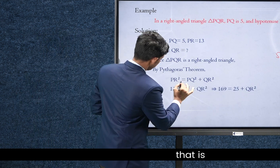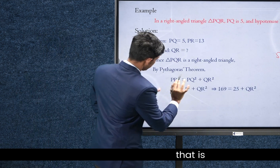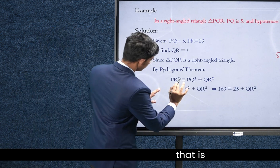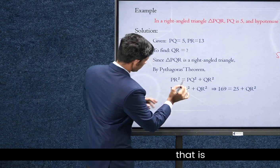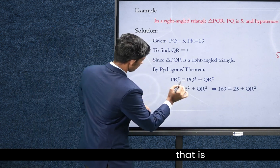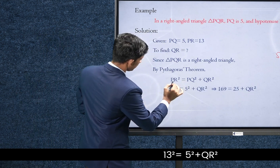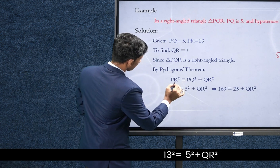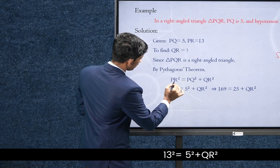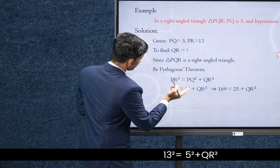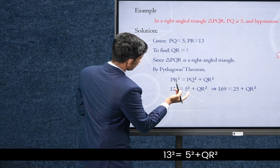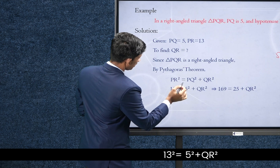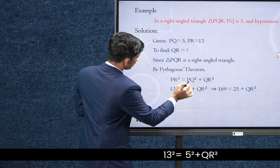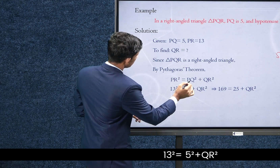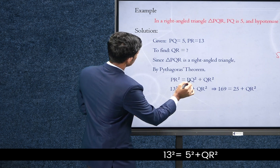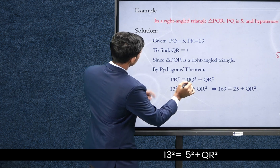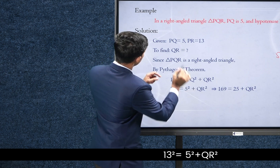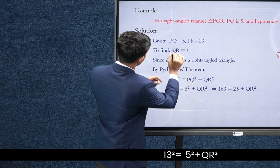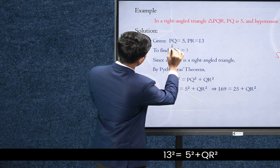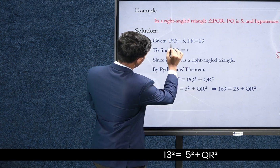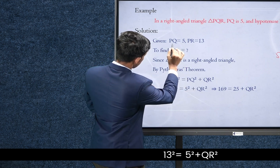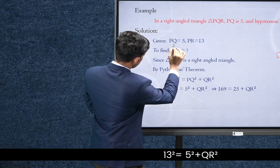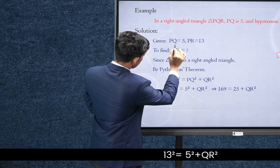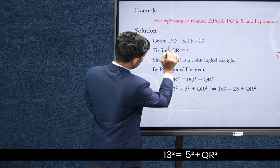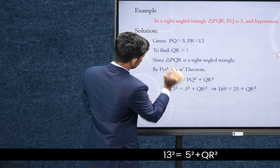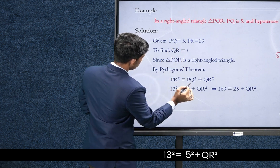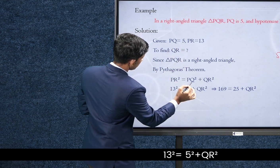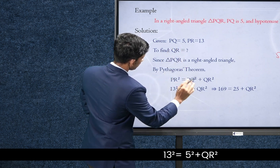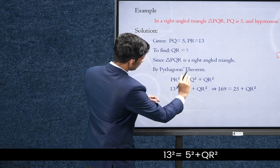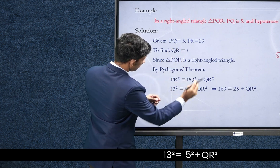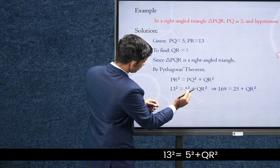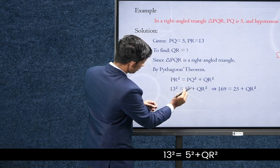That is 13 square is equal to 5 square plus QR square.